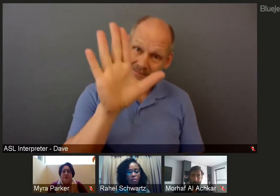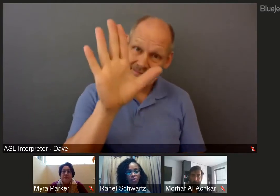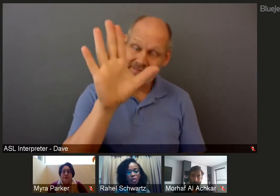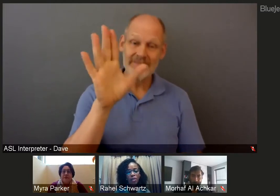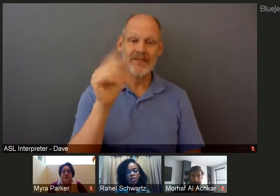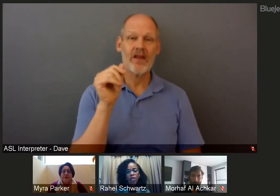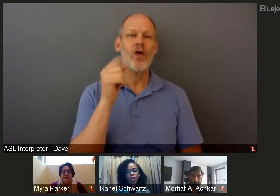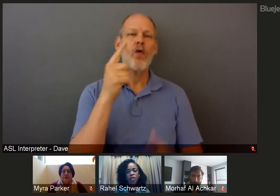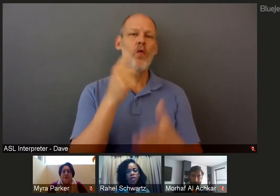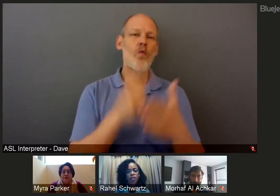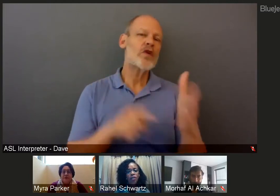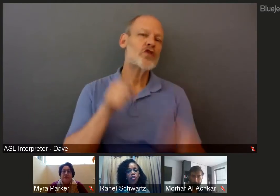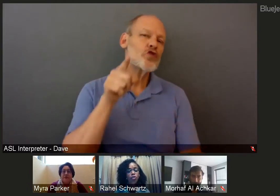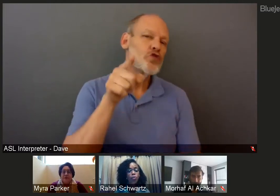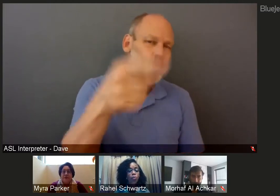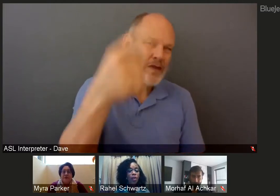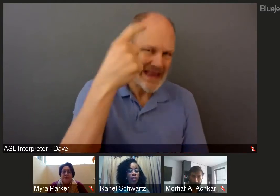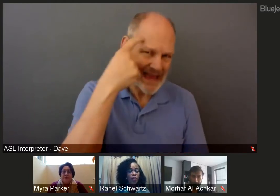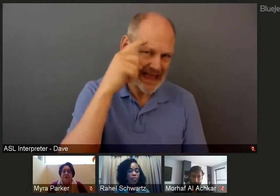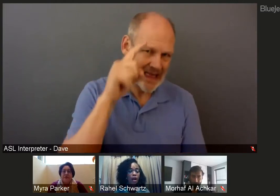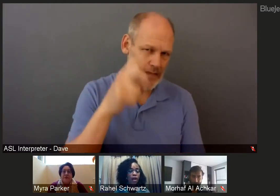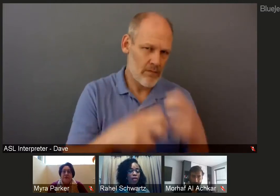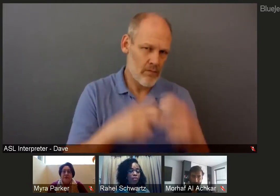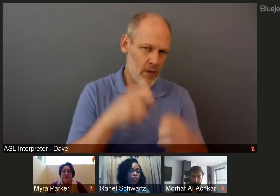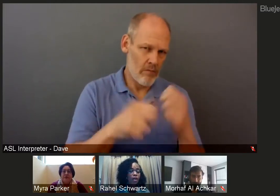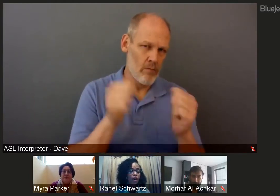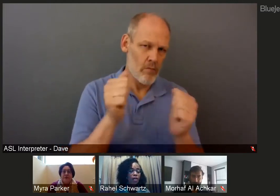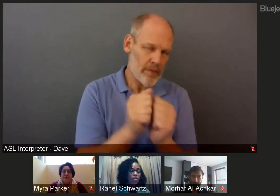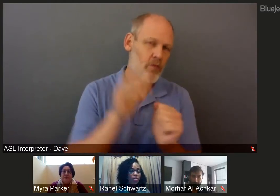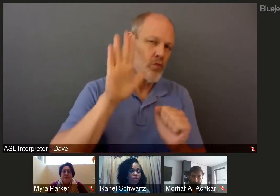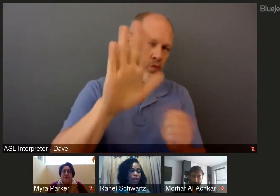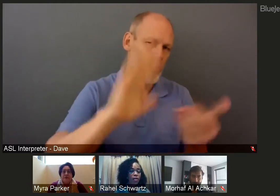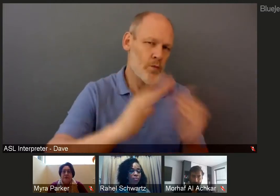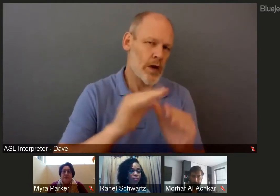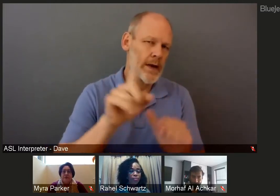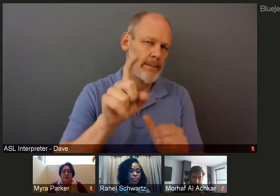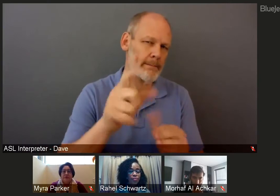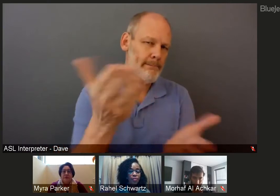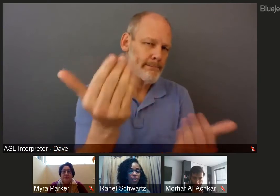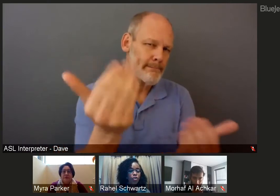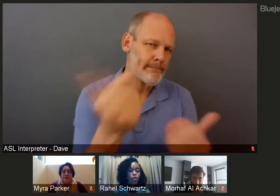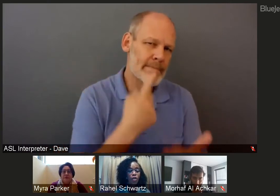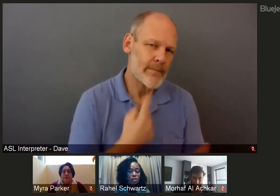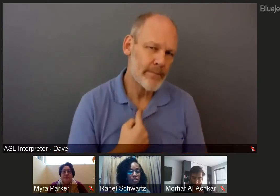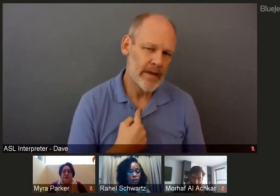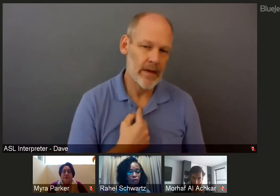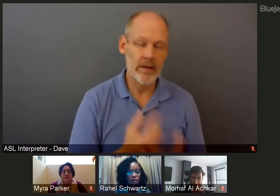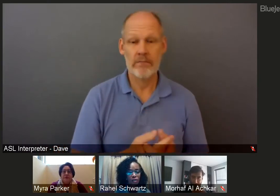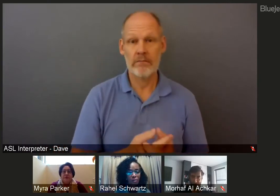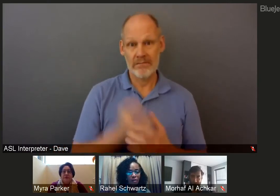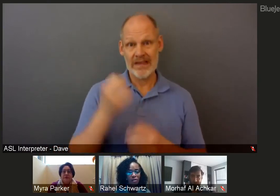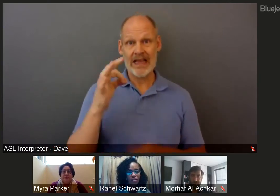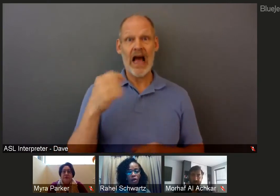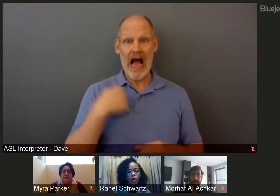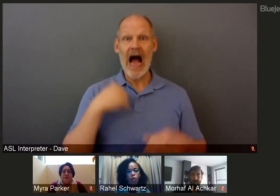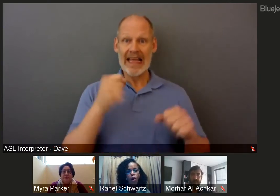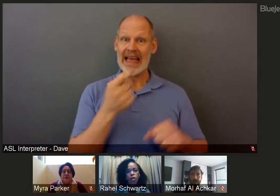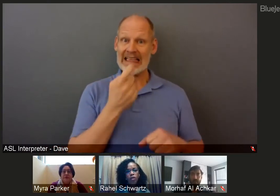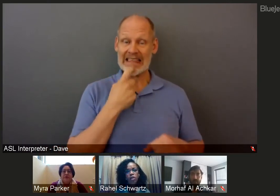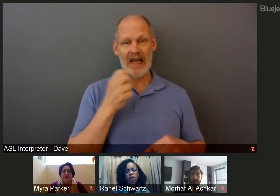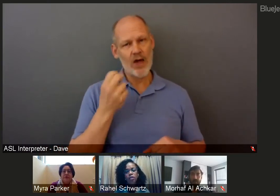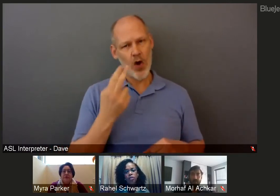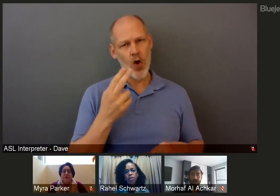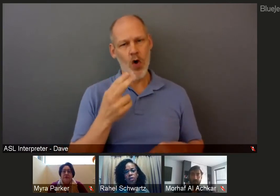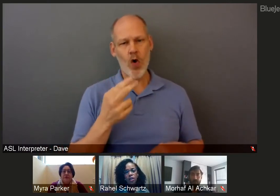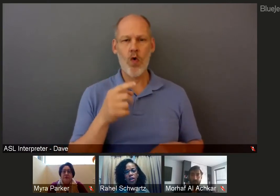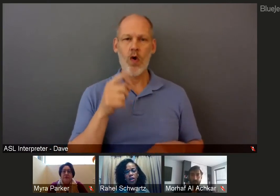cancer might be issue, but if they are struggling to feed their parents, what